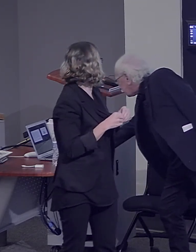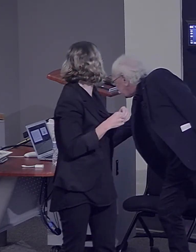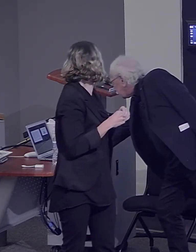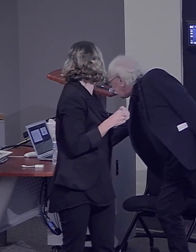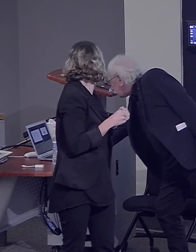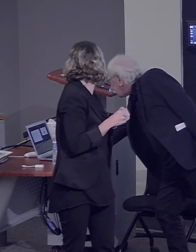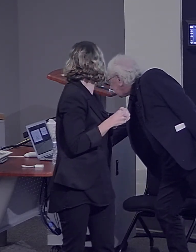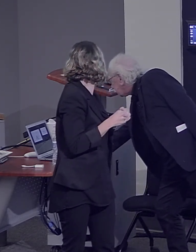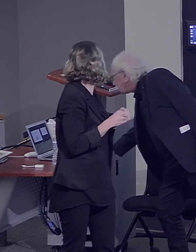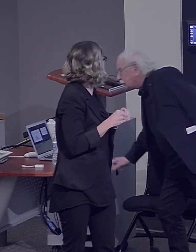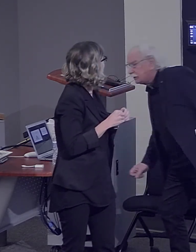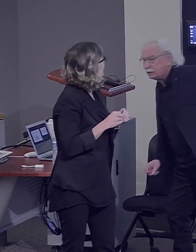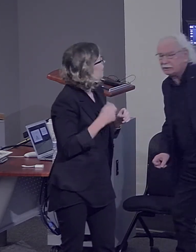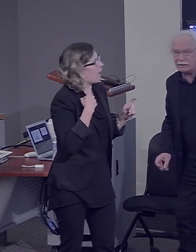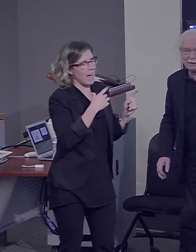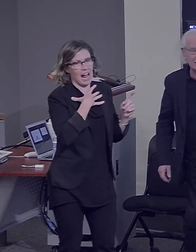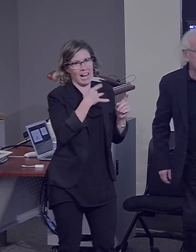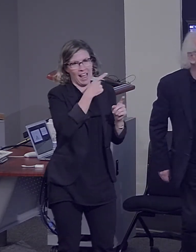picture done by him.